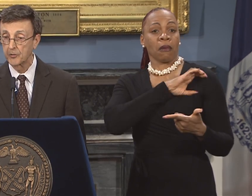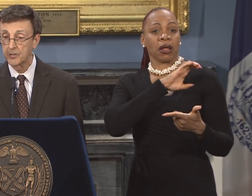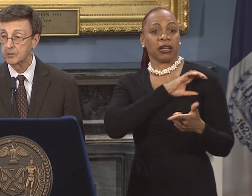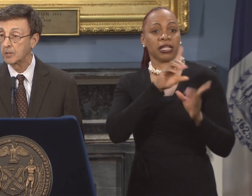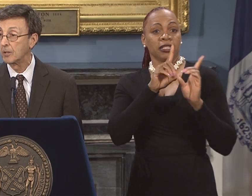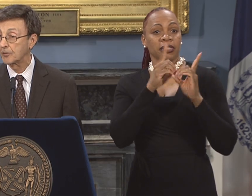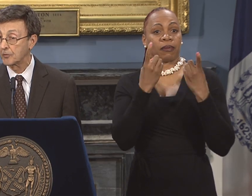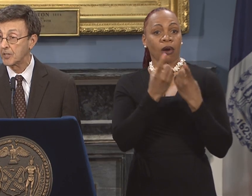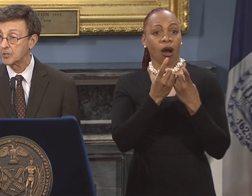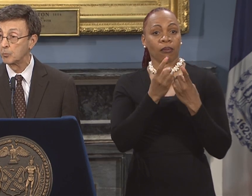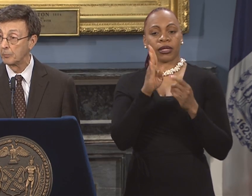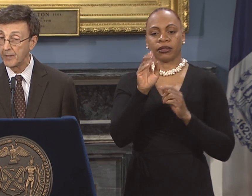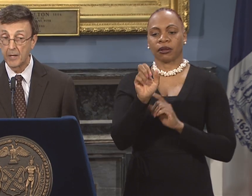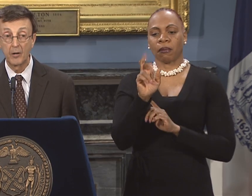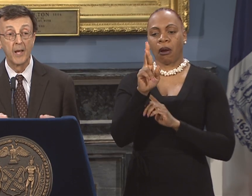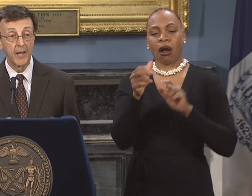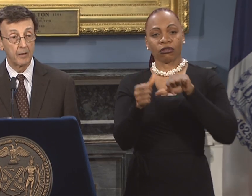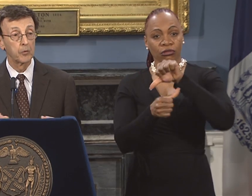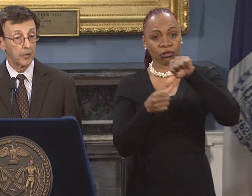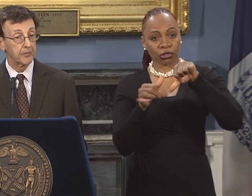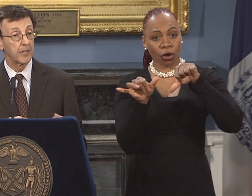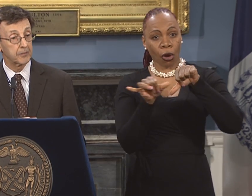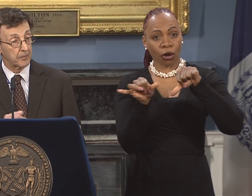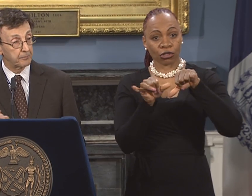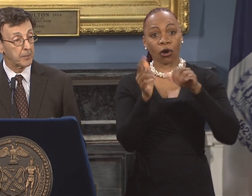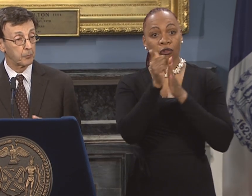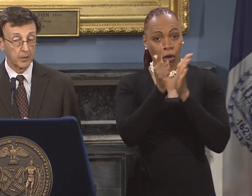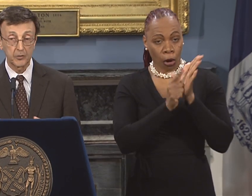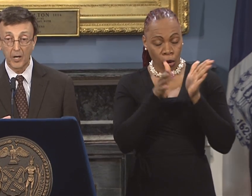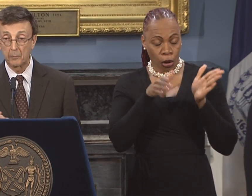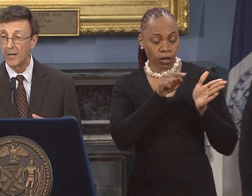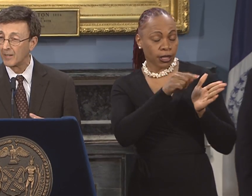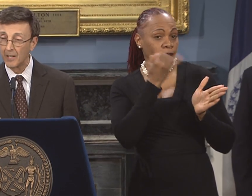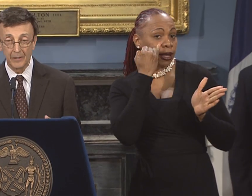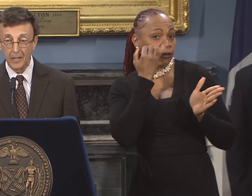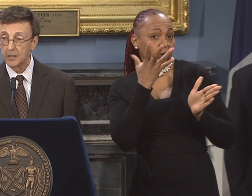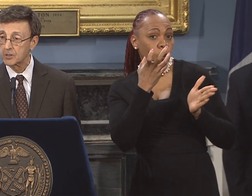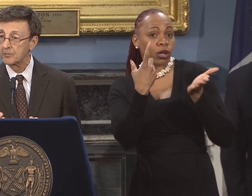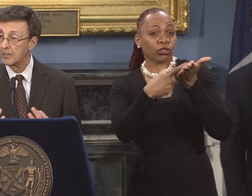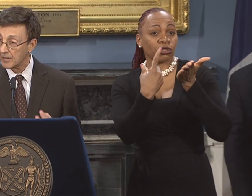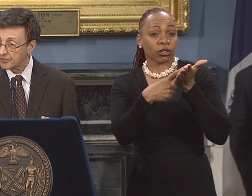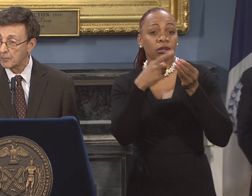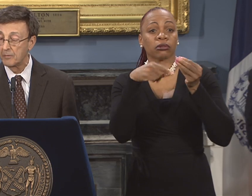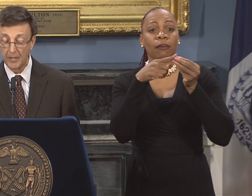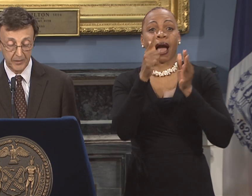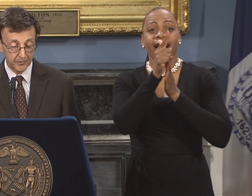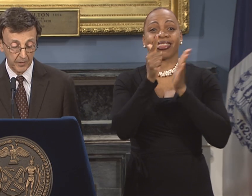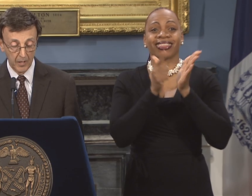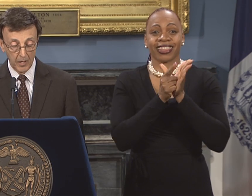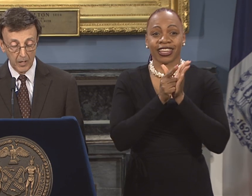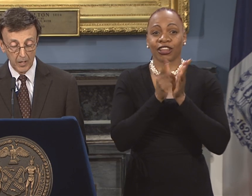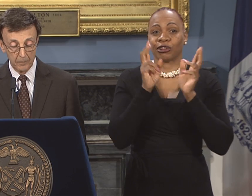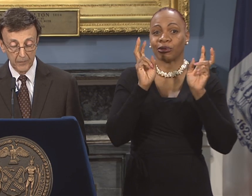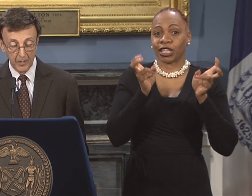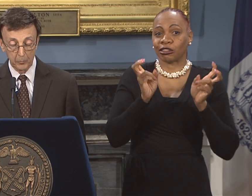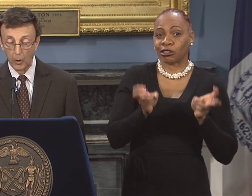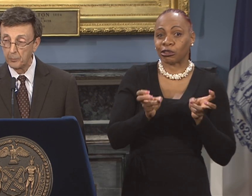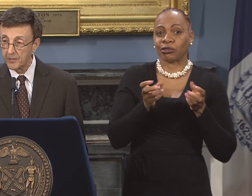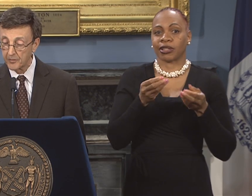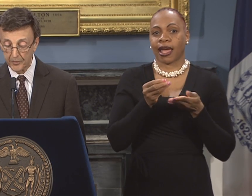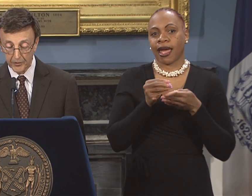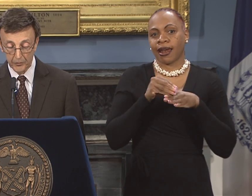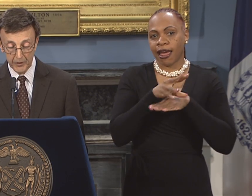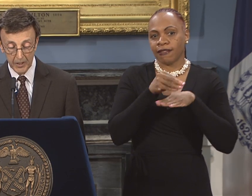Bar Association will be there and have lawyers there if people want to talk about legal issues, and they'll give some advice.